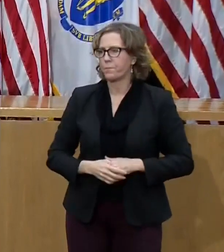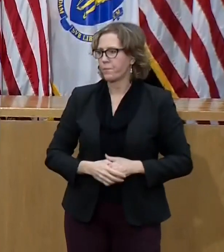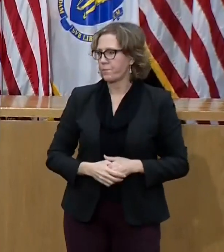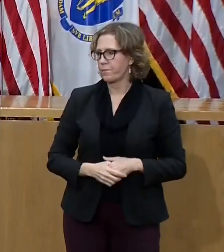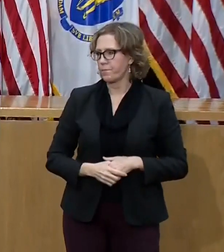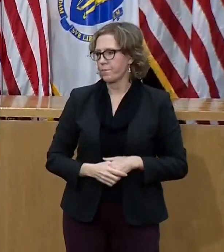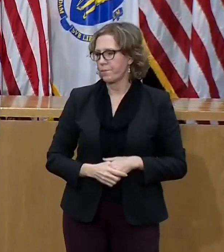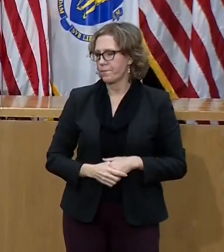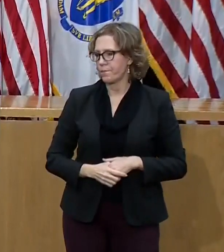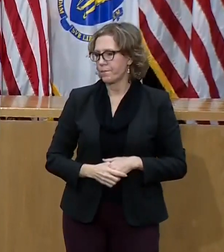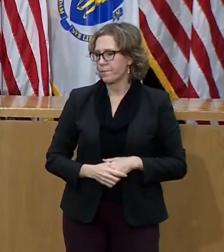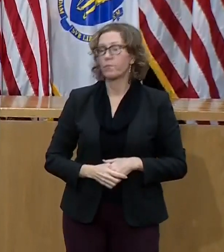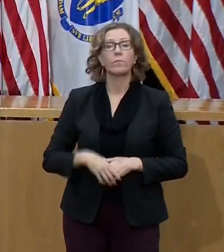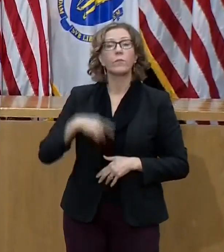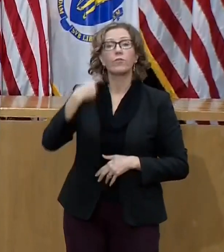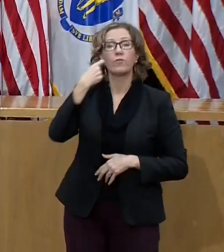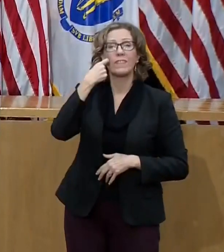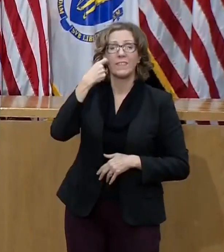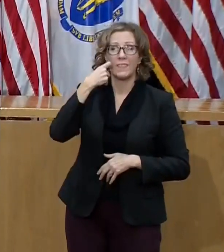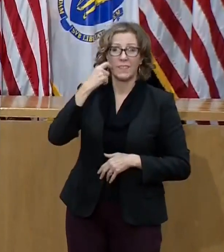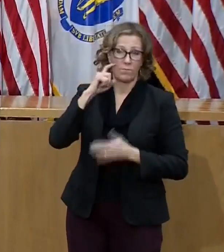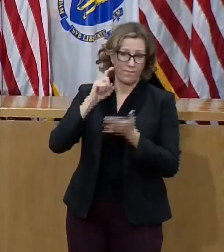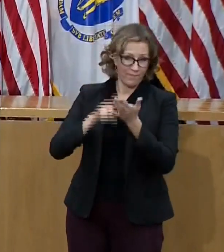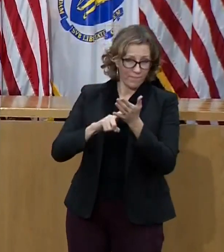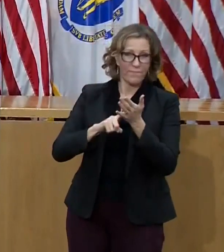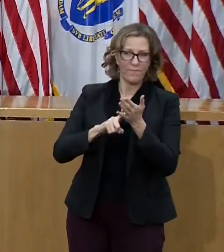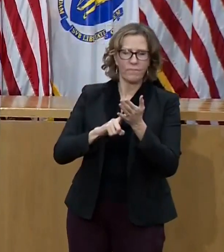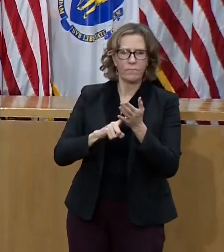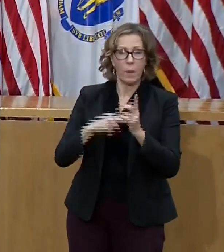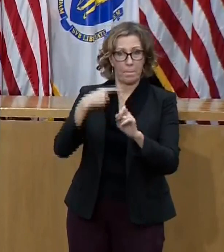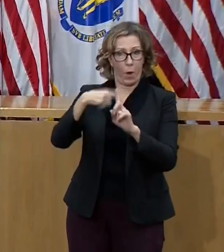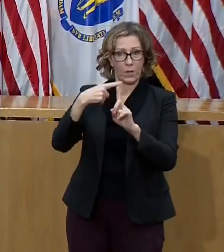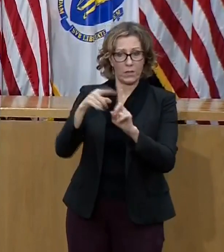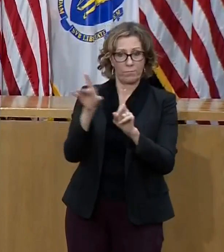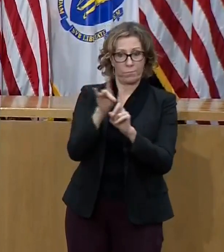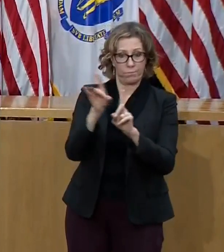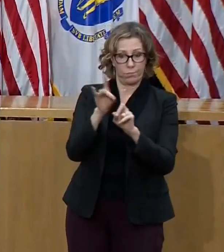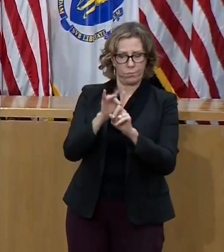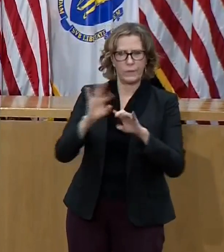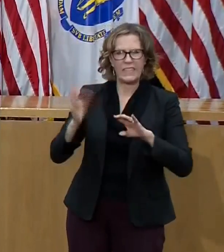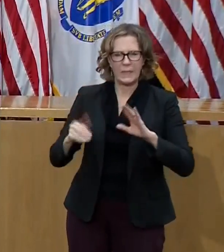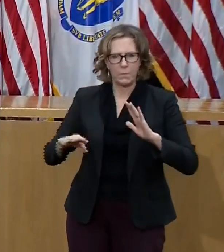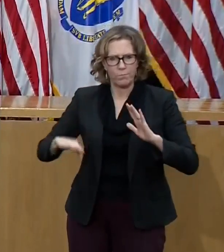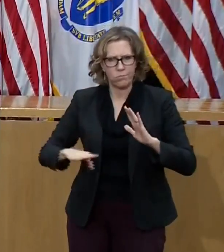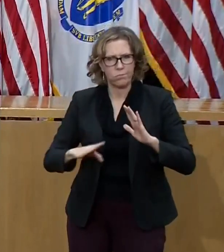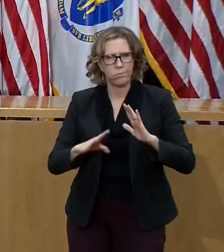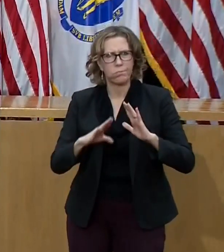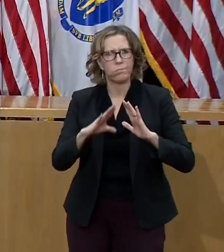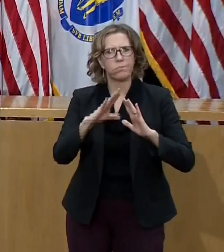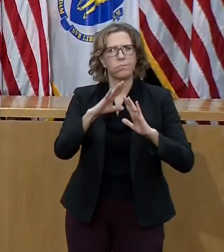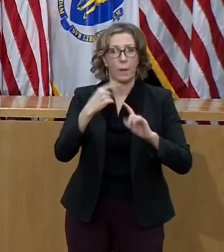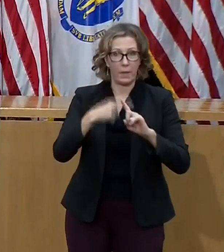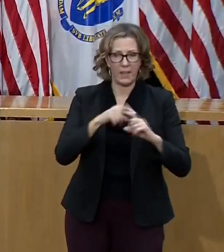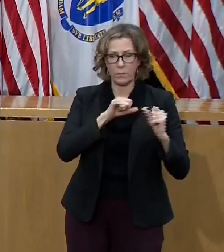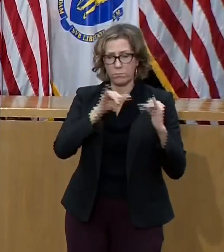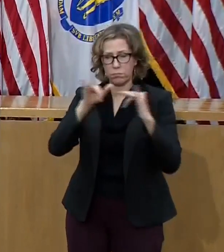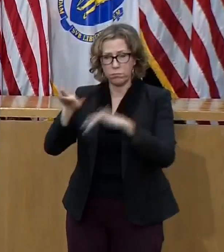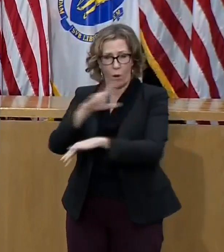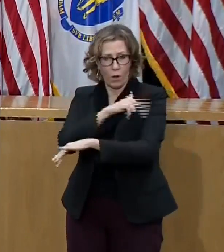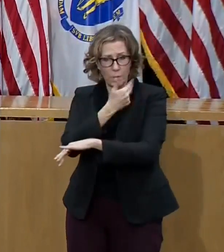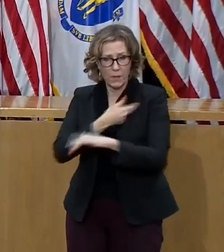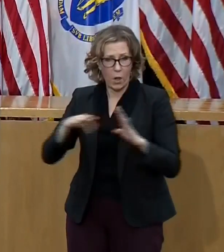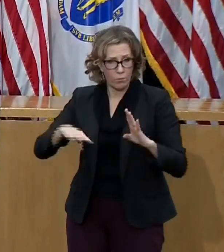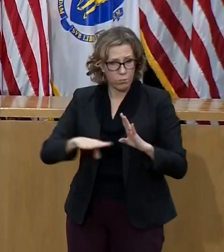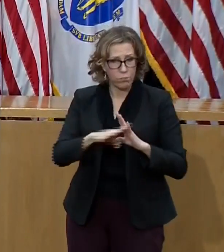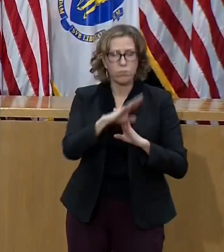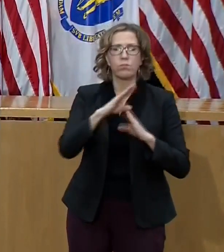days. Recently, we've seen an increase in cases and in hospitalizations, and we'll monitor that data to ensure that the Commonwealth's